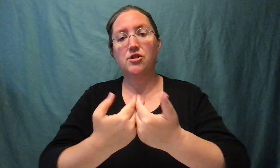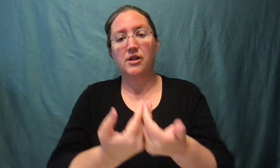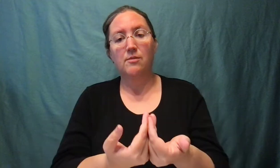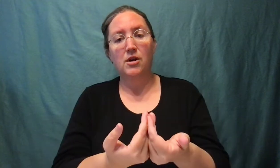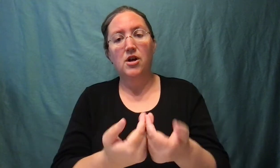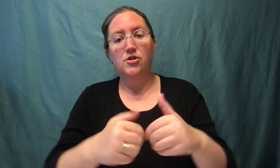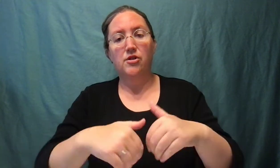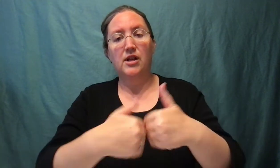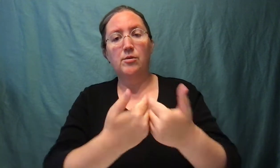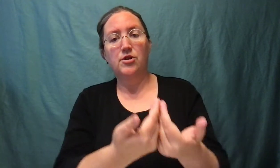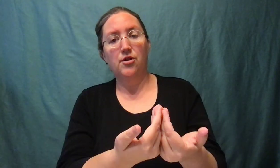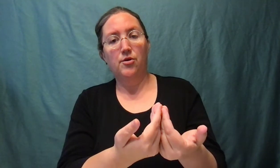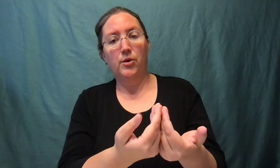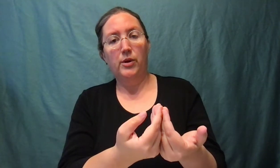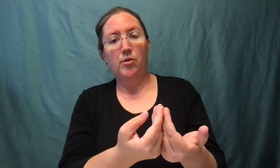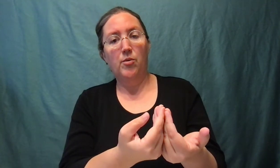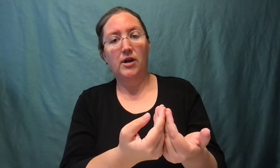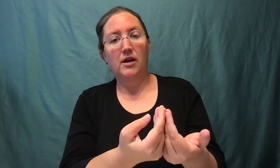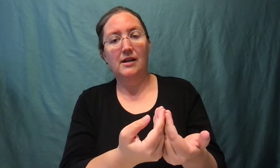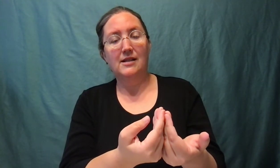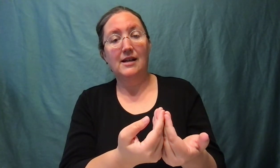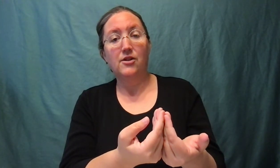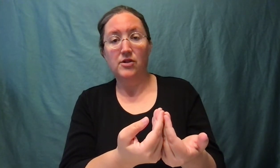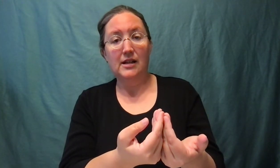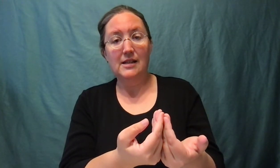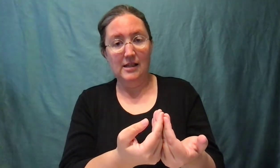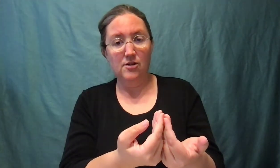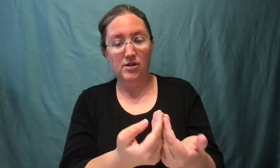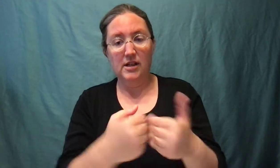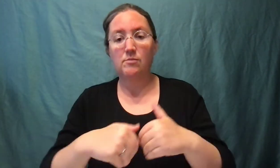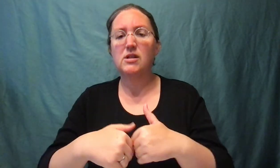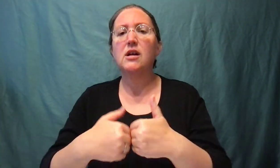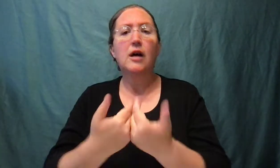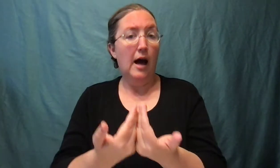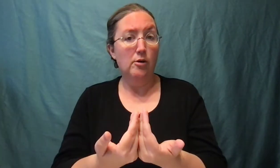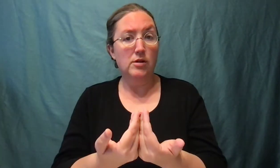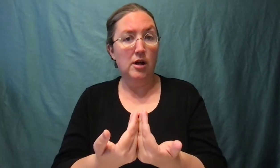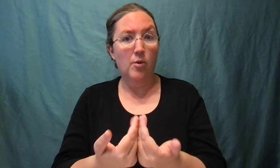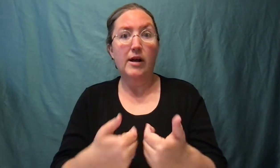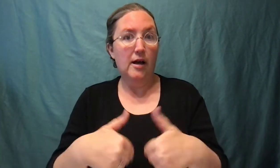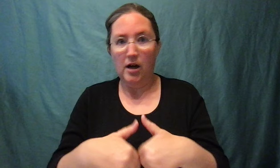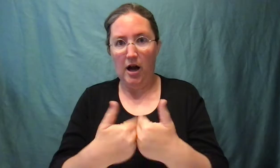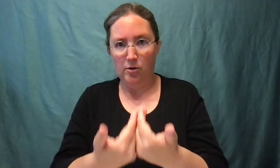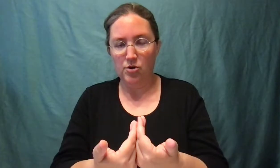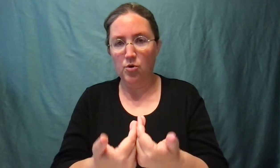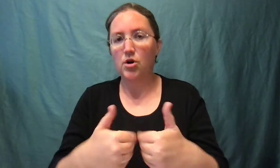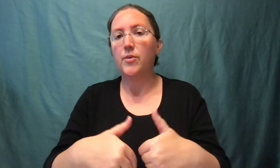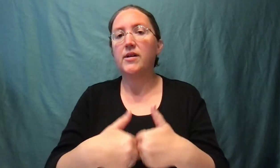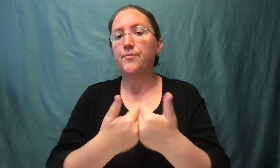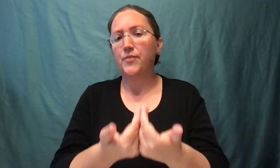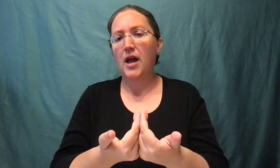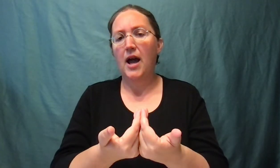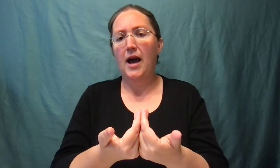them so that they would turn that they were working on inside out so they could see their seams. How's it going? How is your work going?